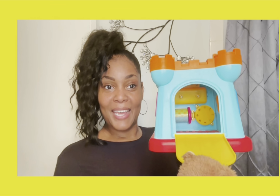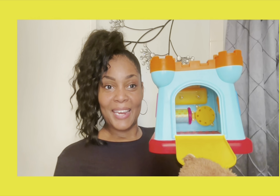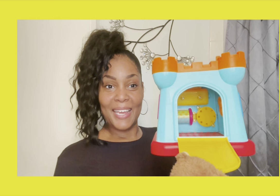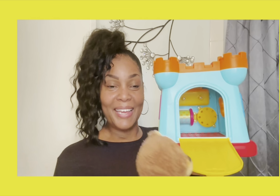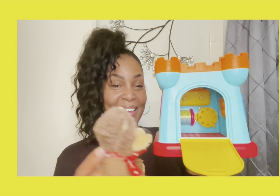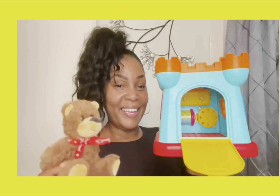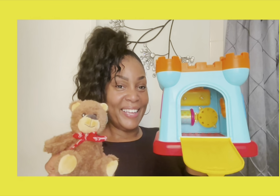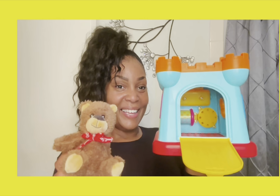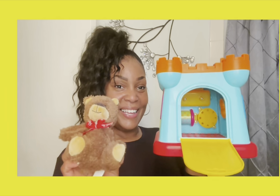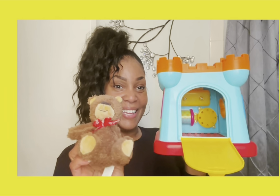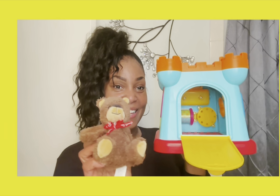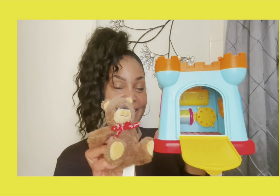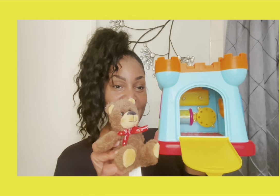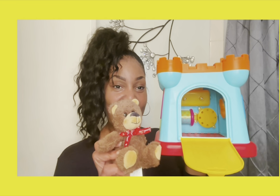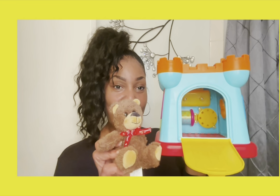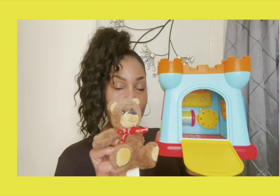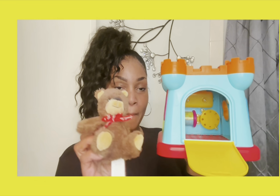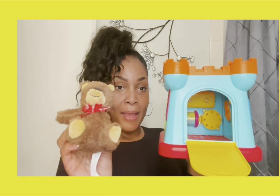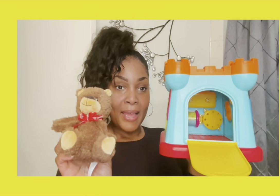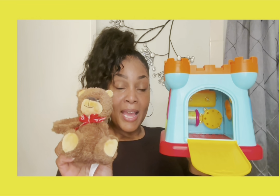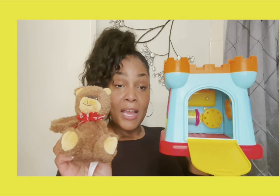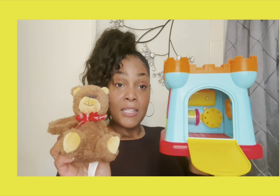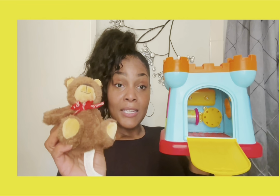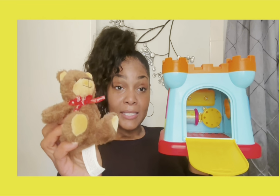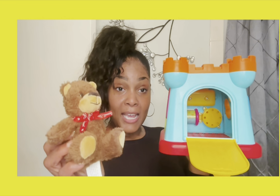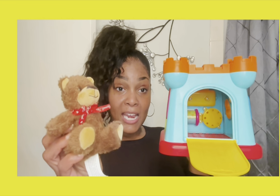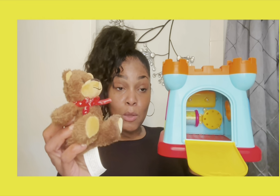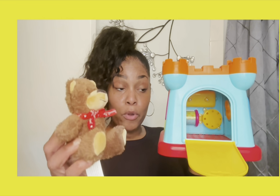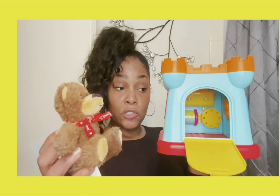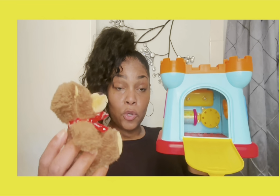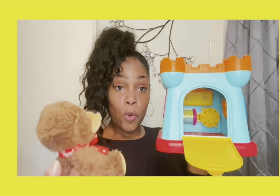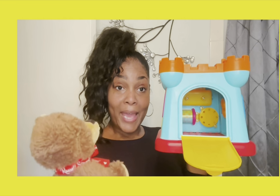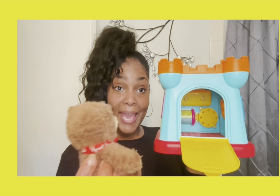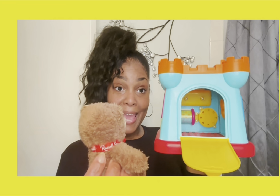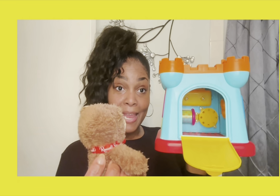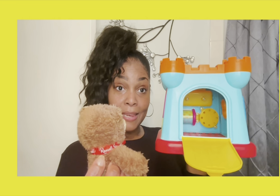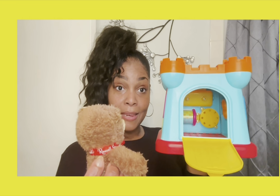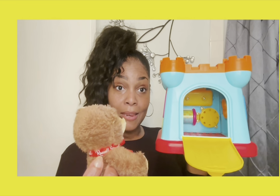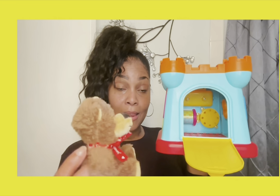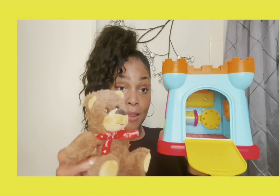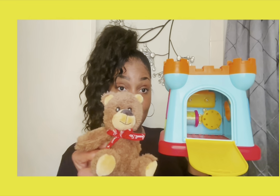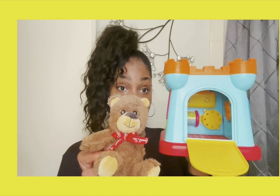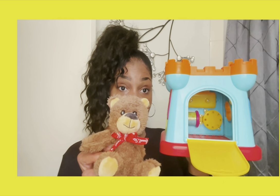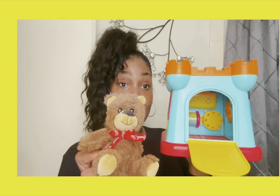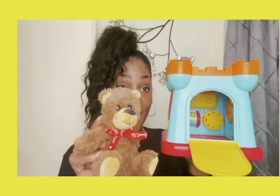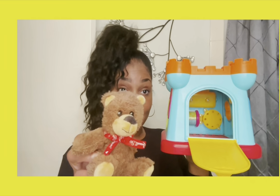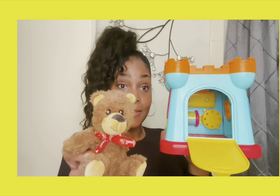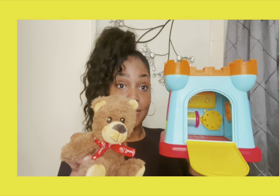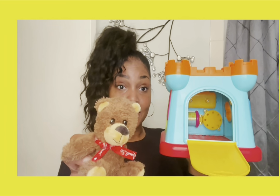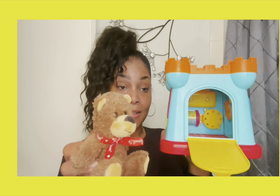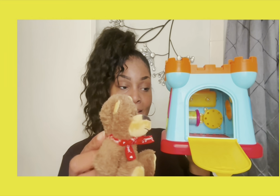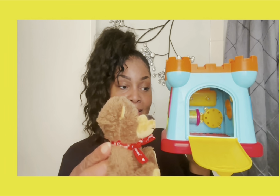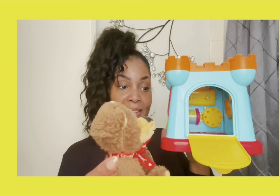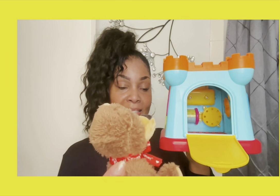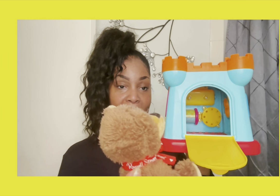Open, Teddy. Good job. Does Teddy want to go in?